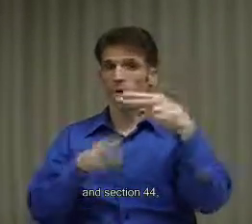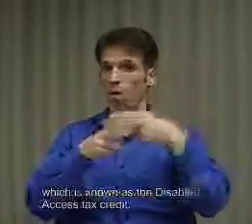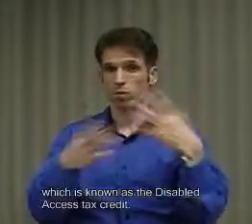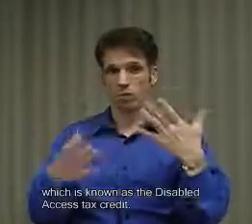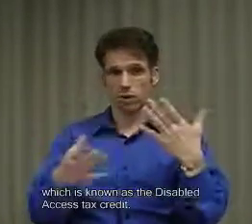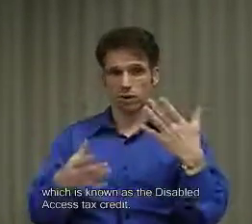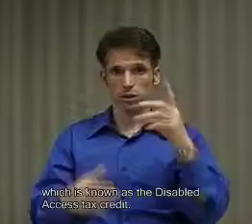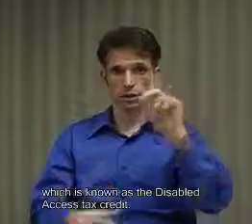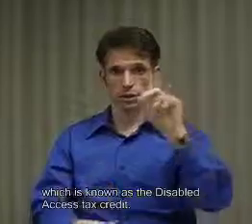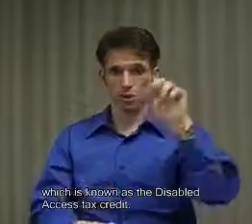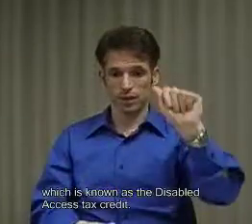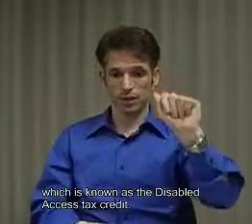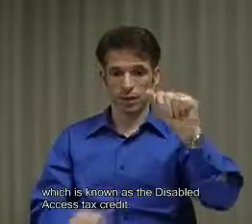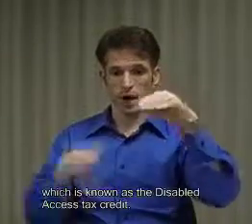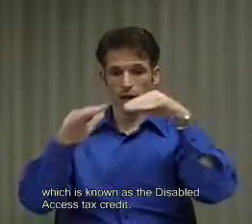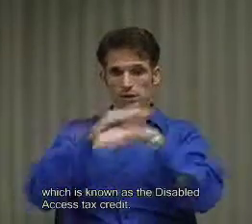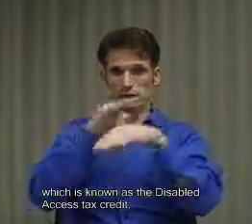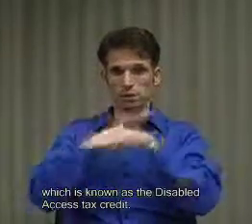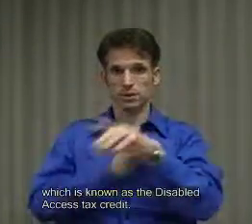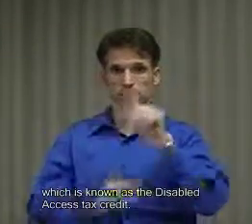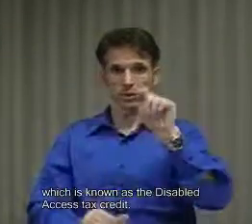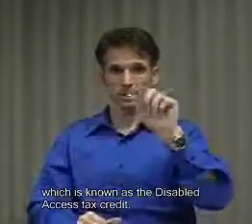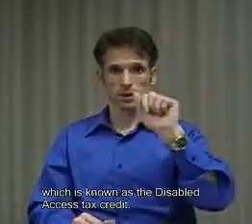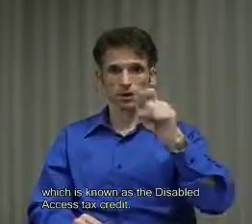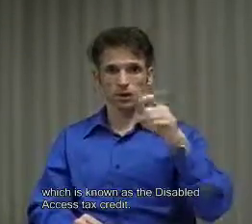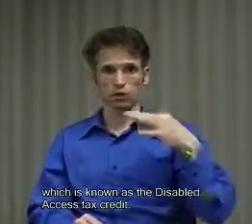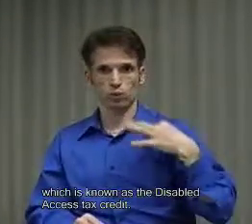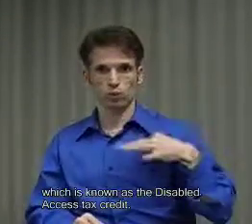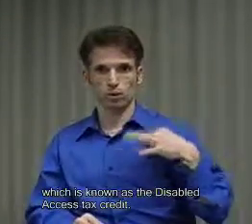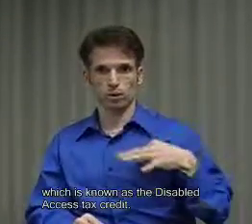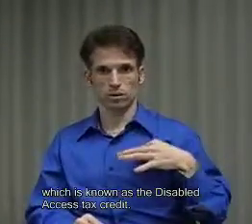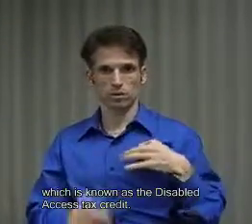which is known as the Disabled Access Tax Credit.